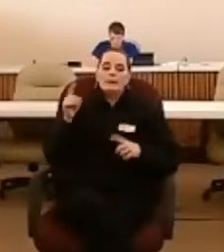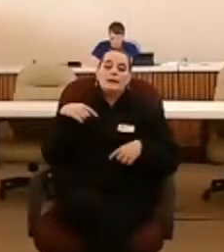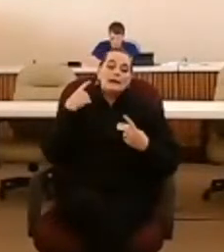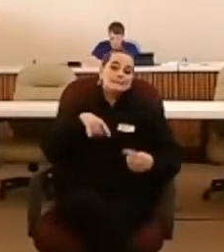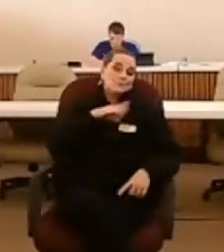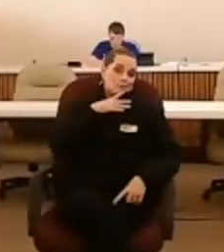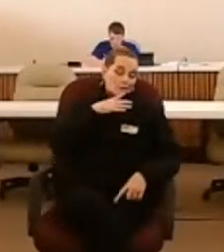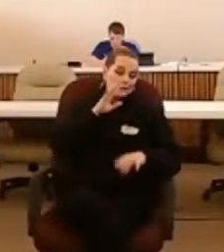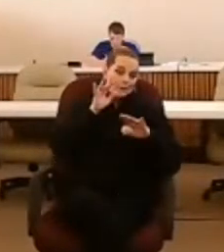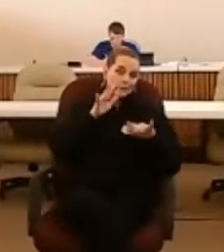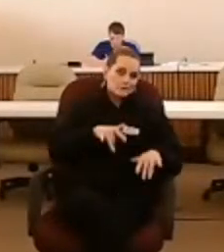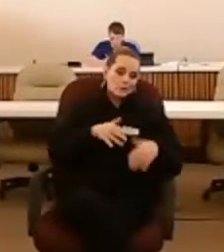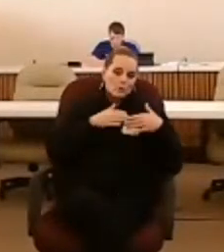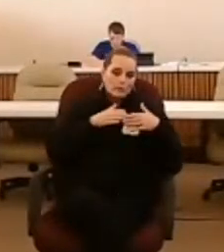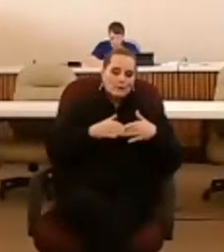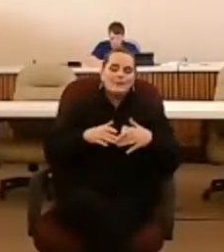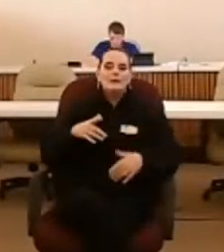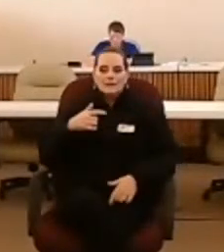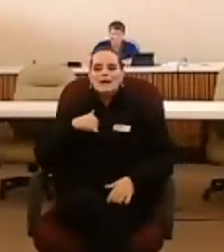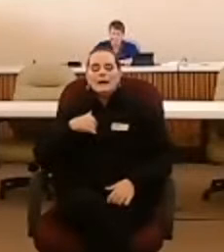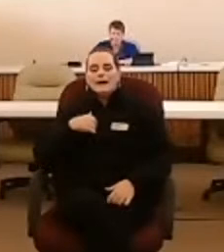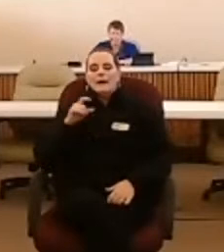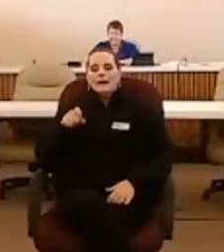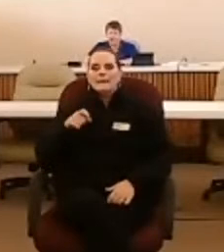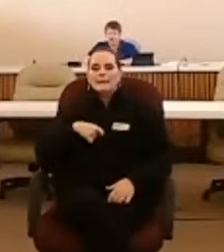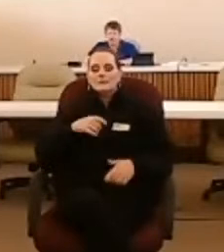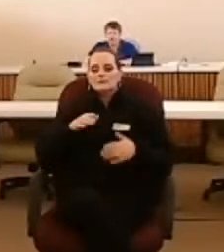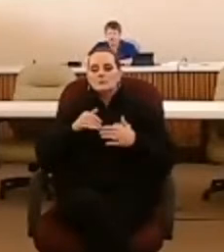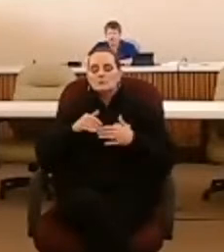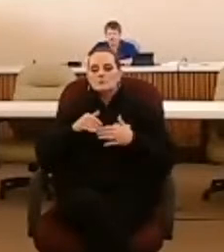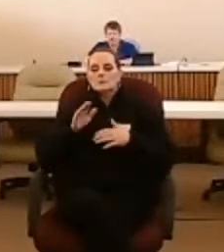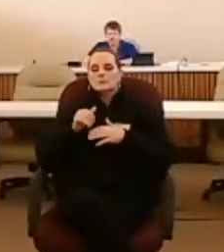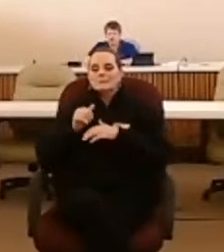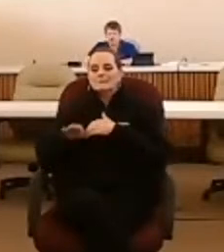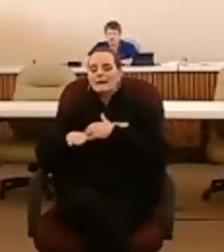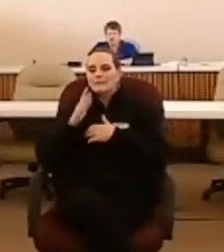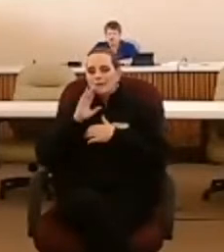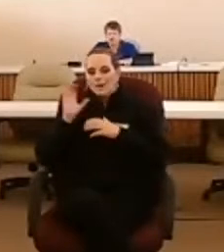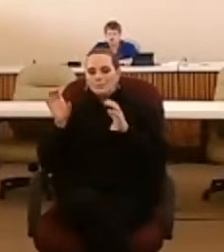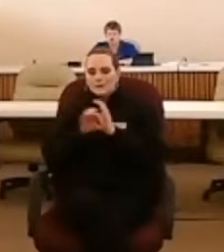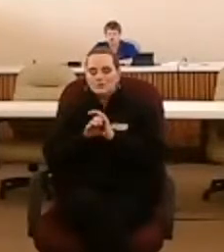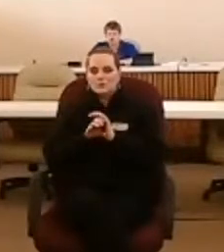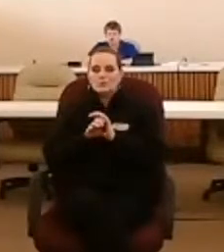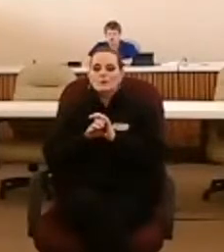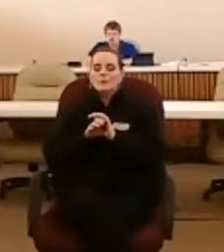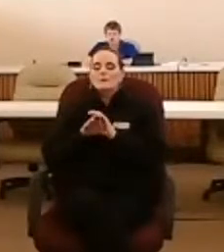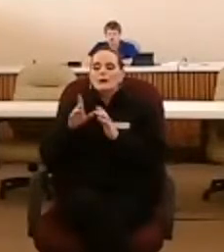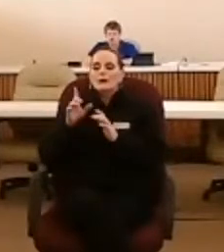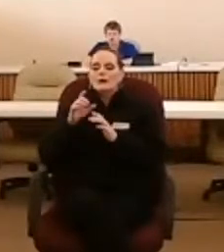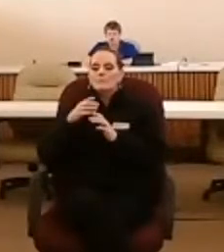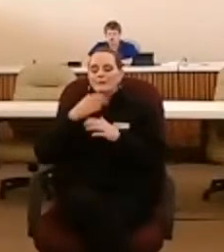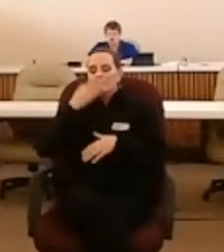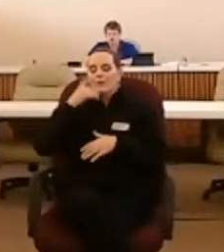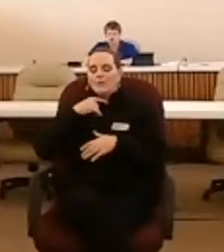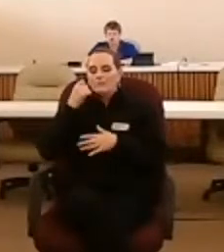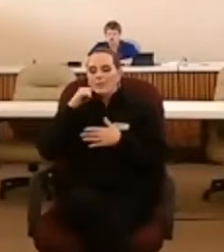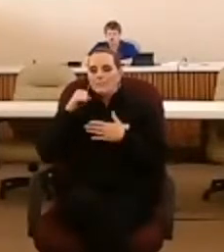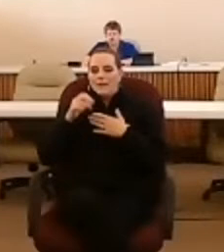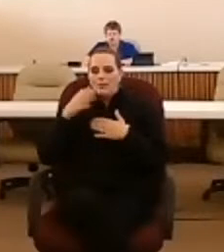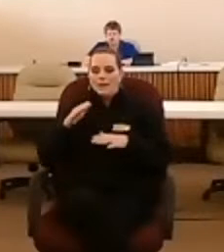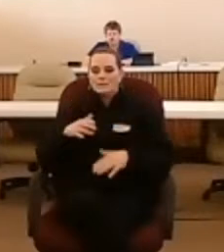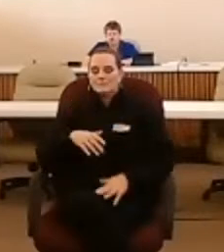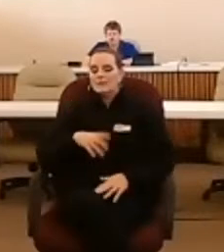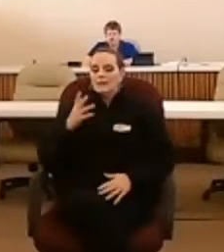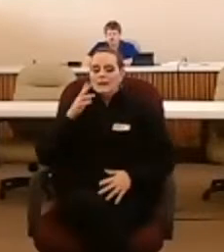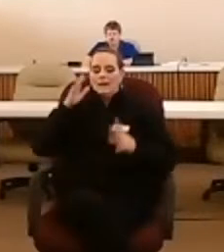plowing, I'll say that I did have to send a photograph of the snow in front of the mailbox because twice I called and snow